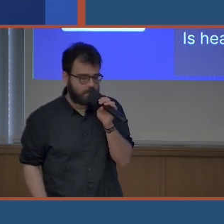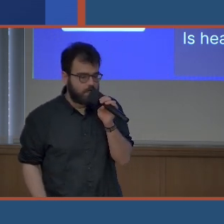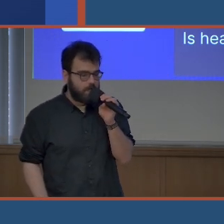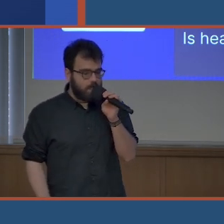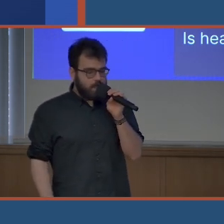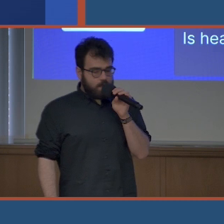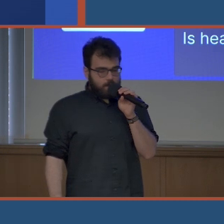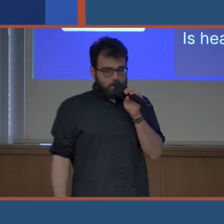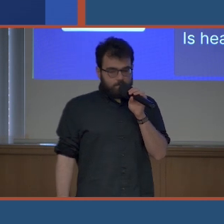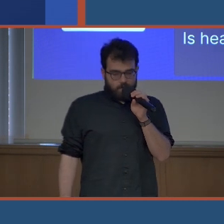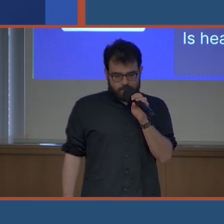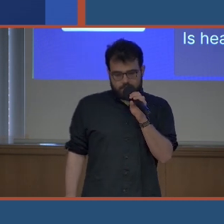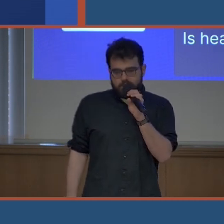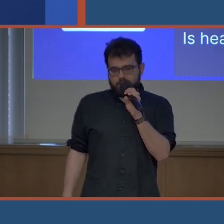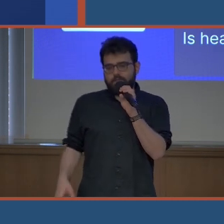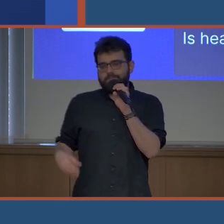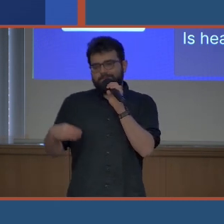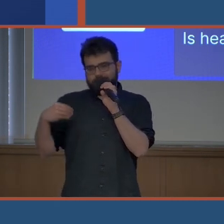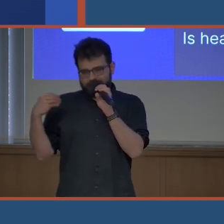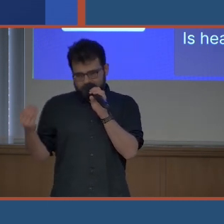natively. But